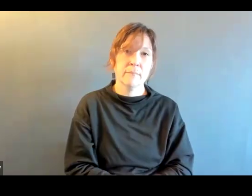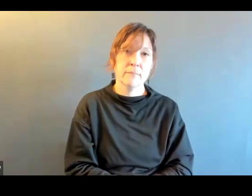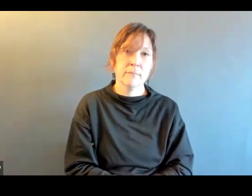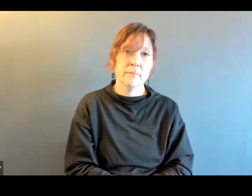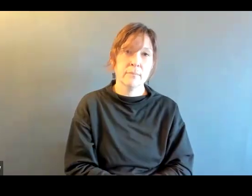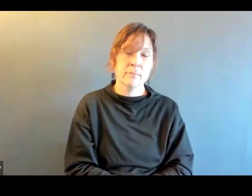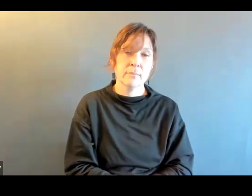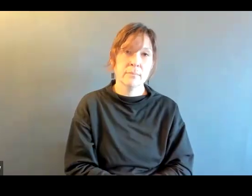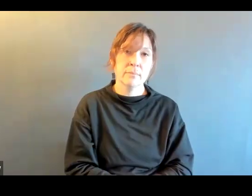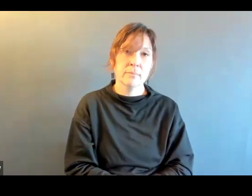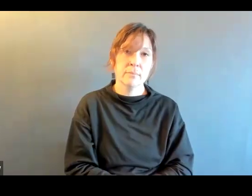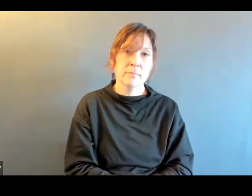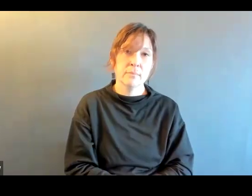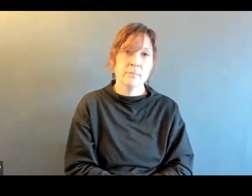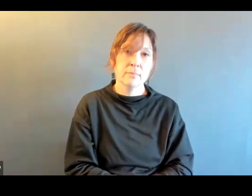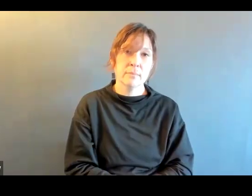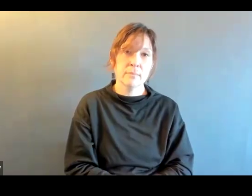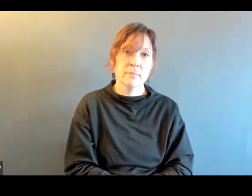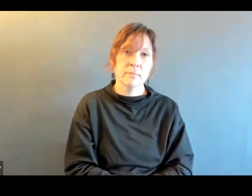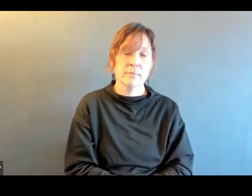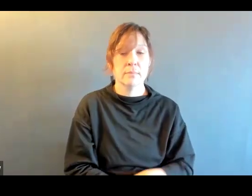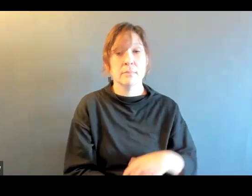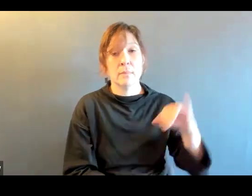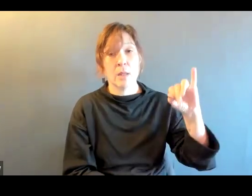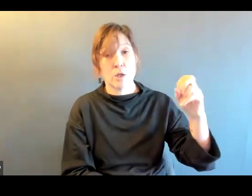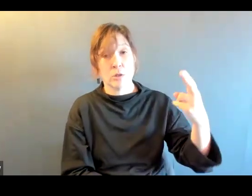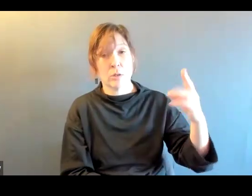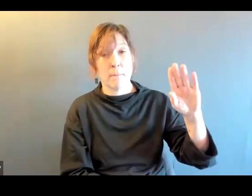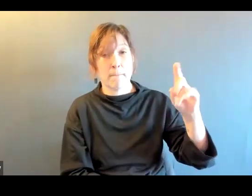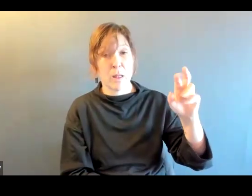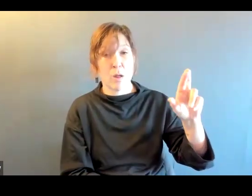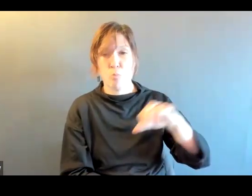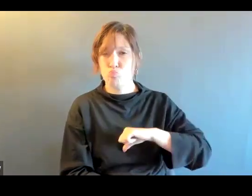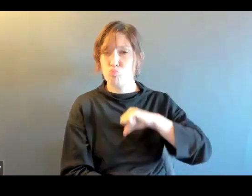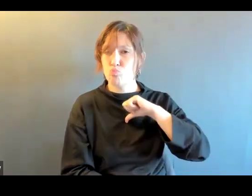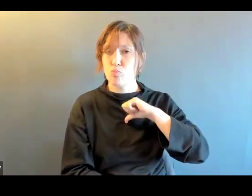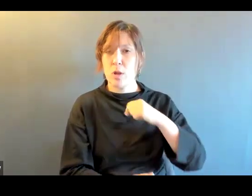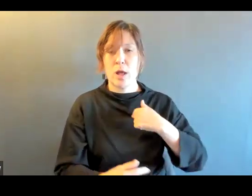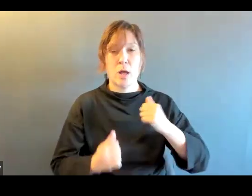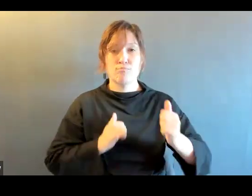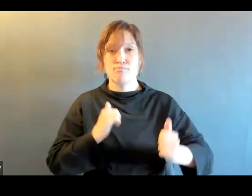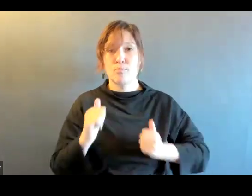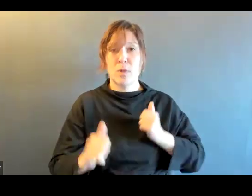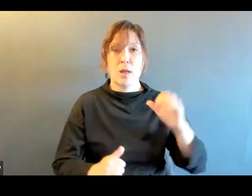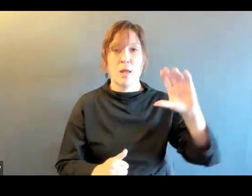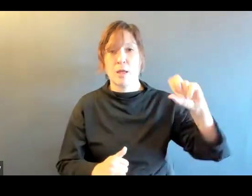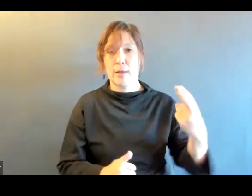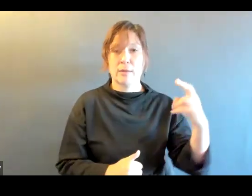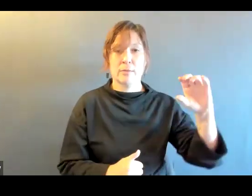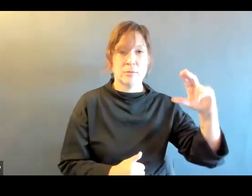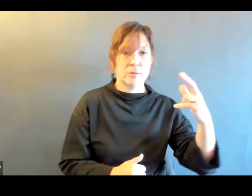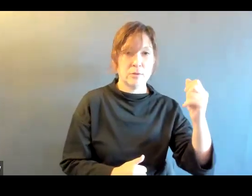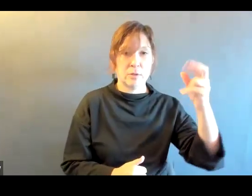Yeah, my name is Joshua Butler, and I am a proud and bubbly Cash charger. I started